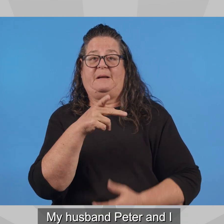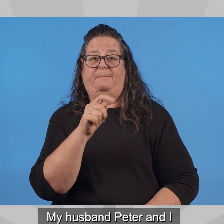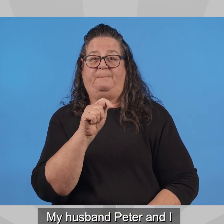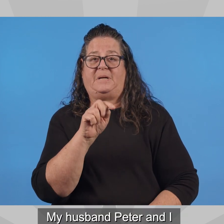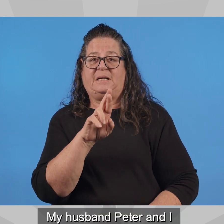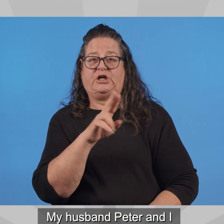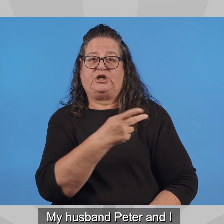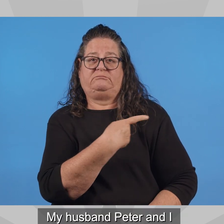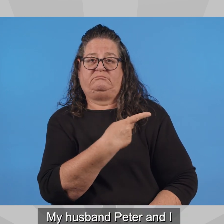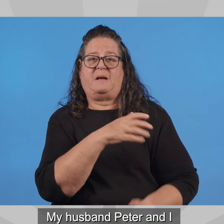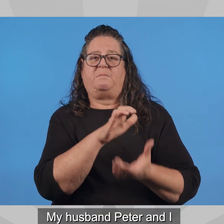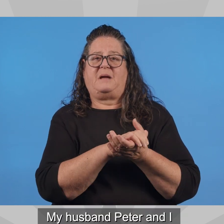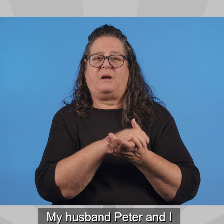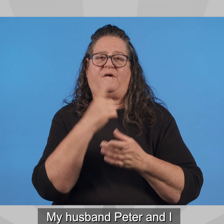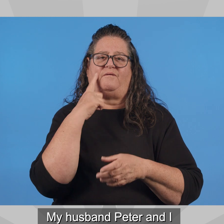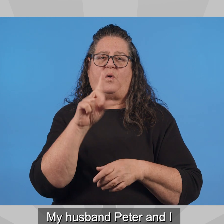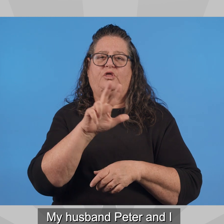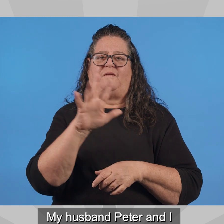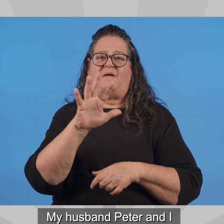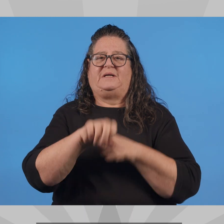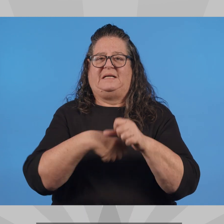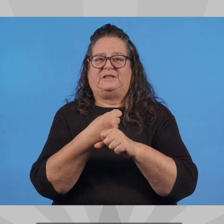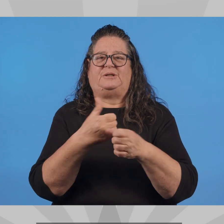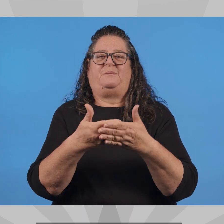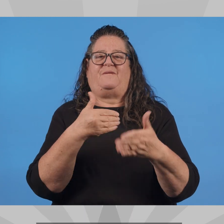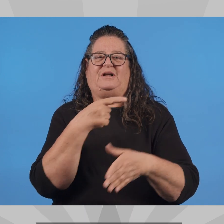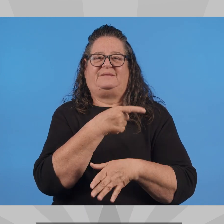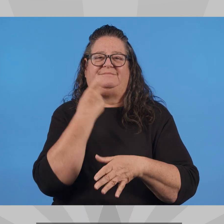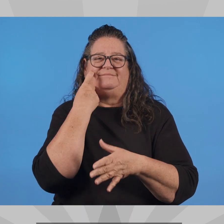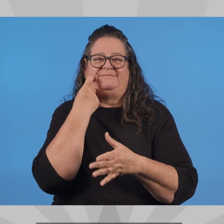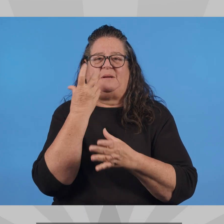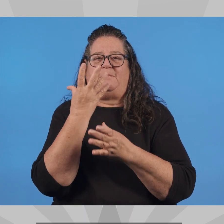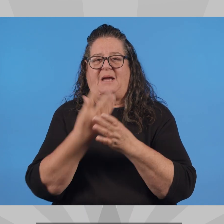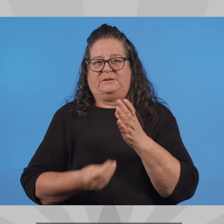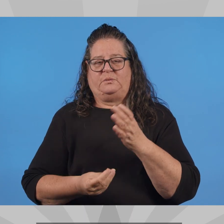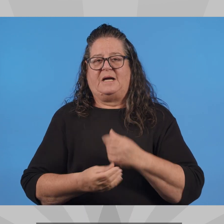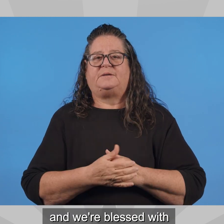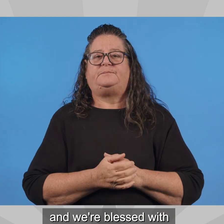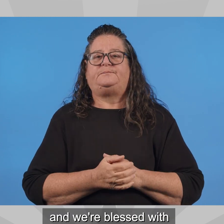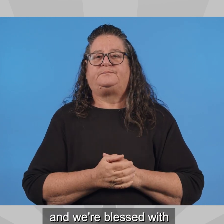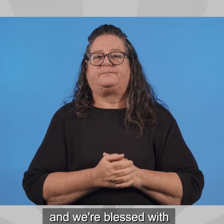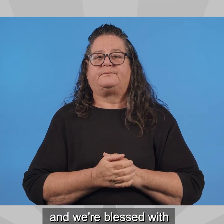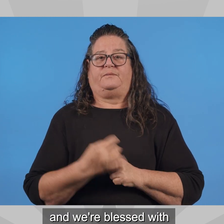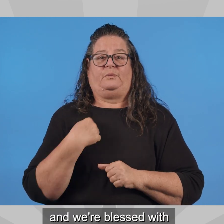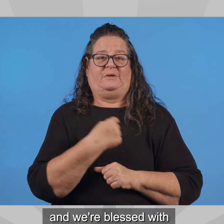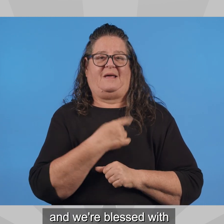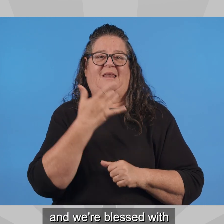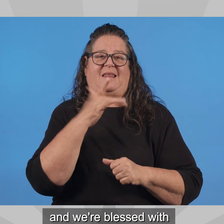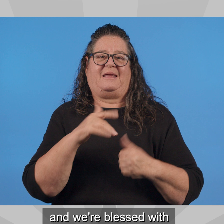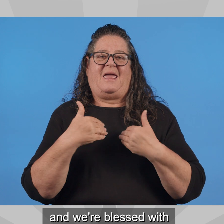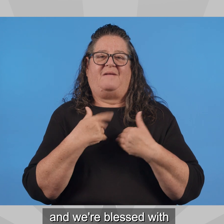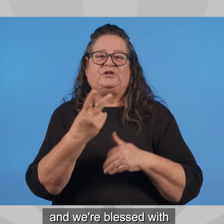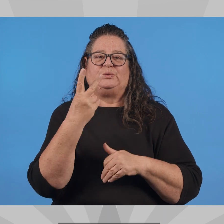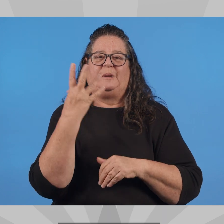My husband Peter and I were married for 35 years before he recently passed, and we're blessed with two